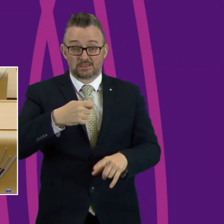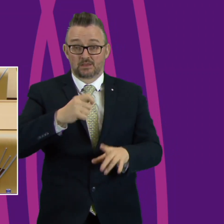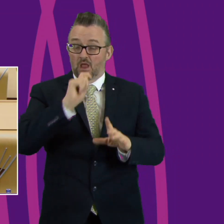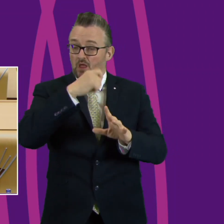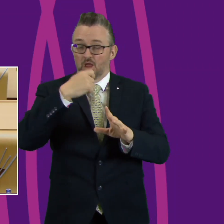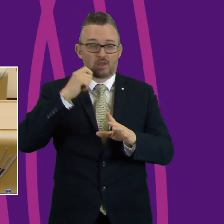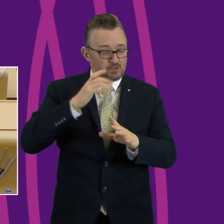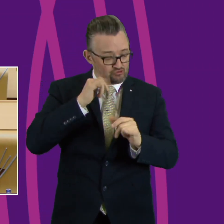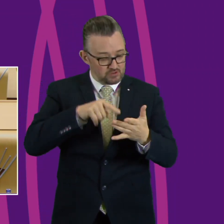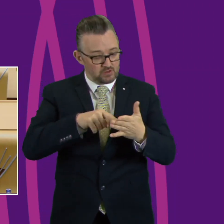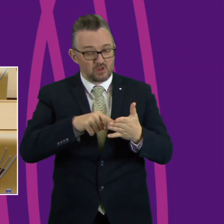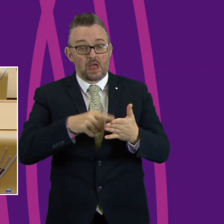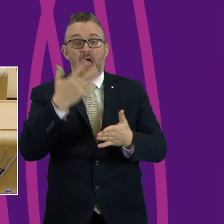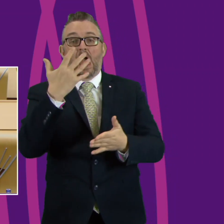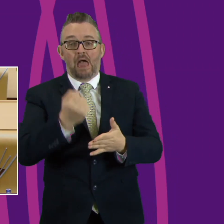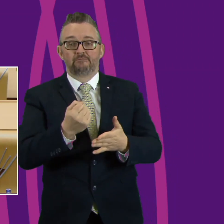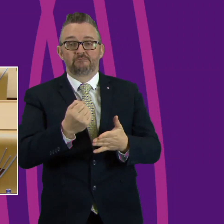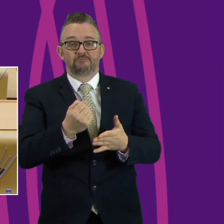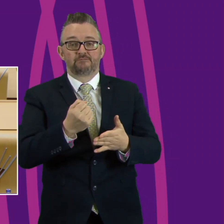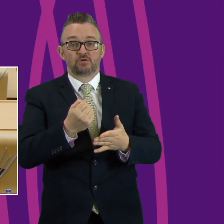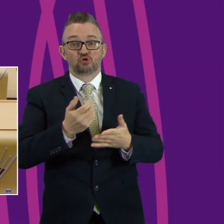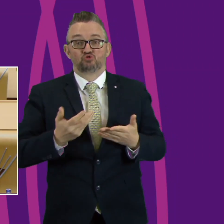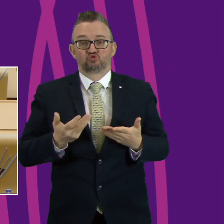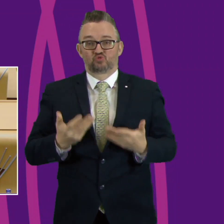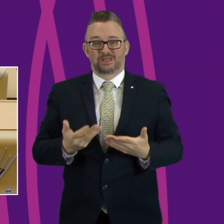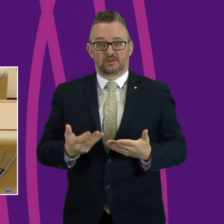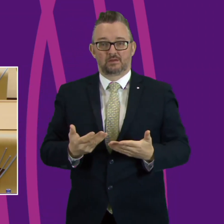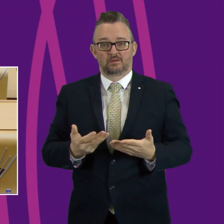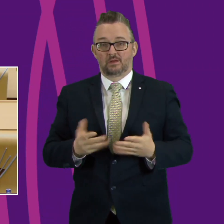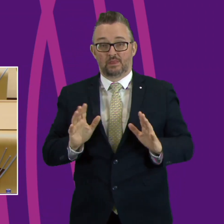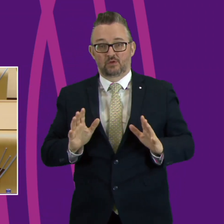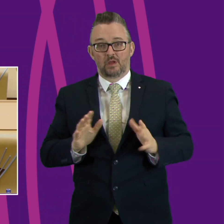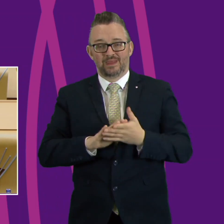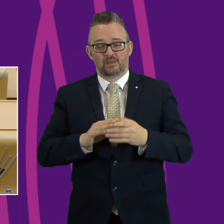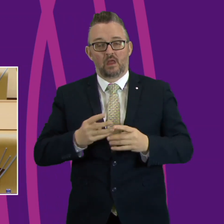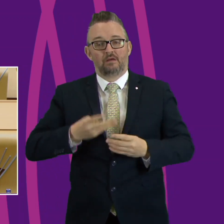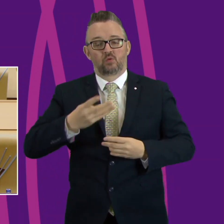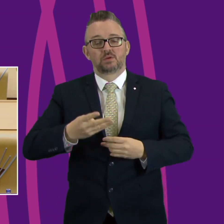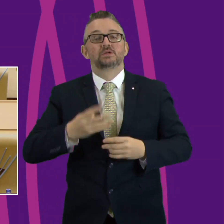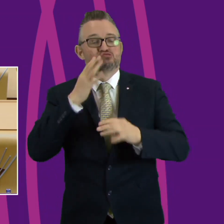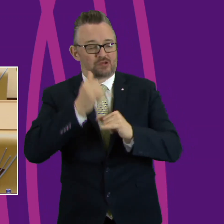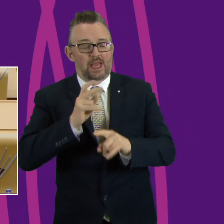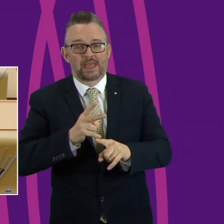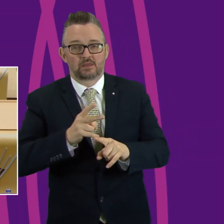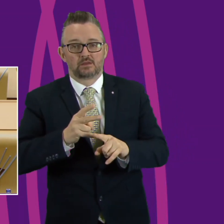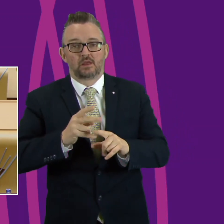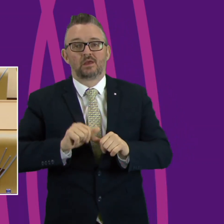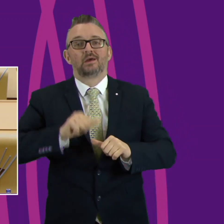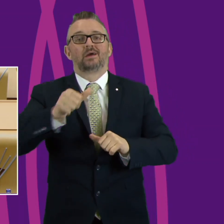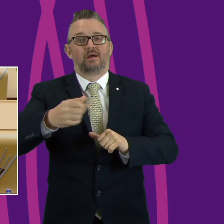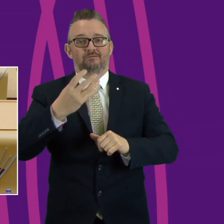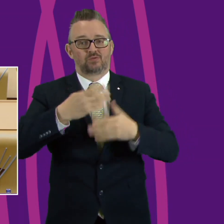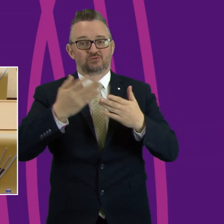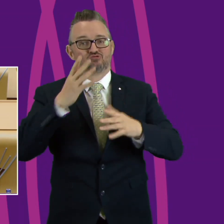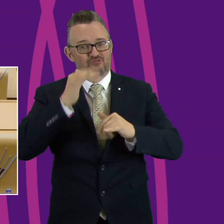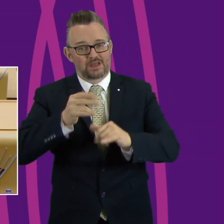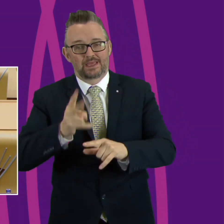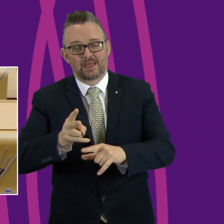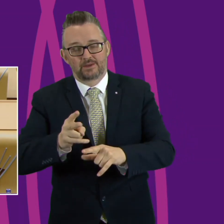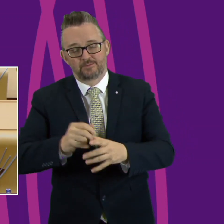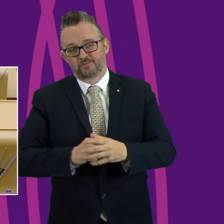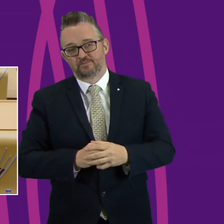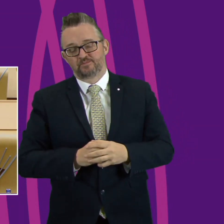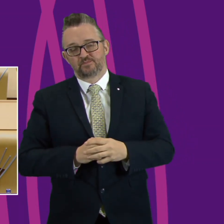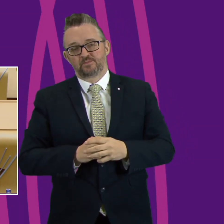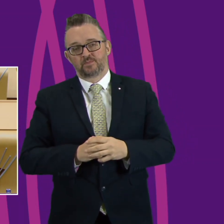not you have COVID-19 today, and so it has to keep being repeated. In terms of making use of